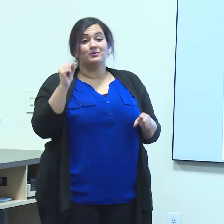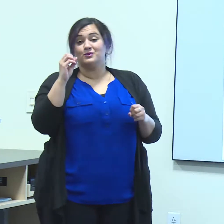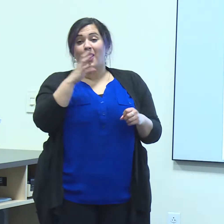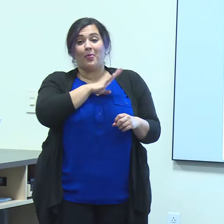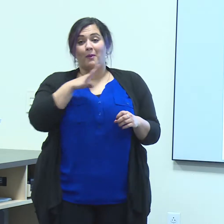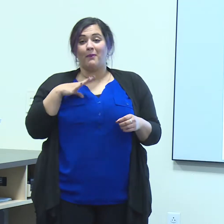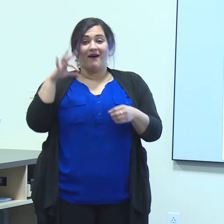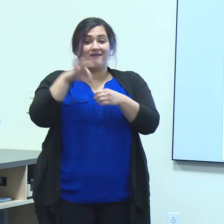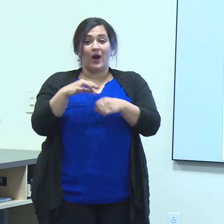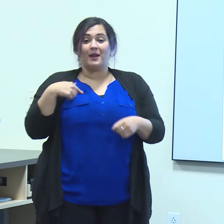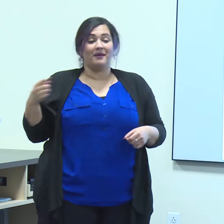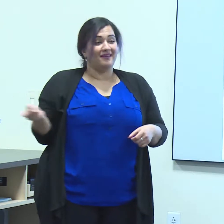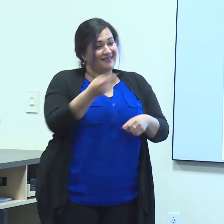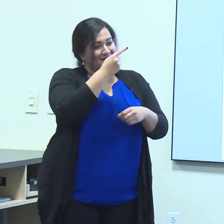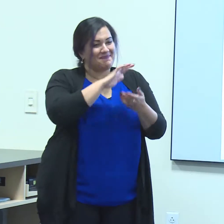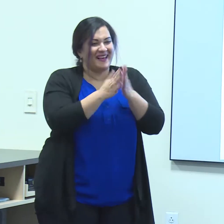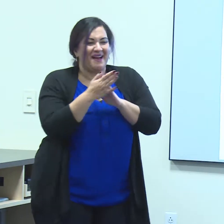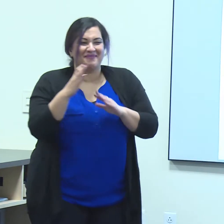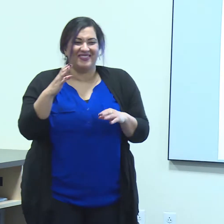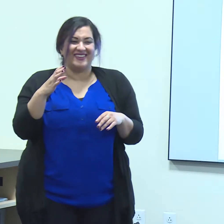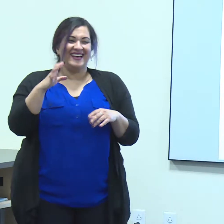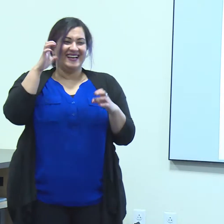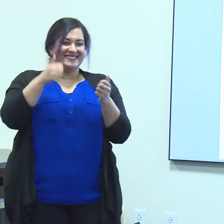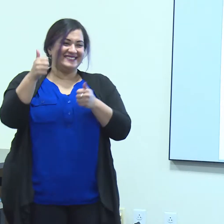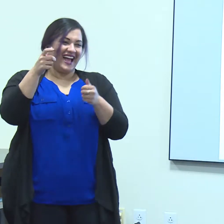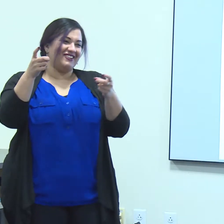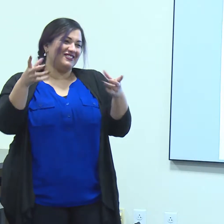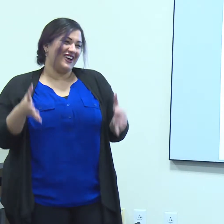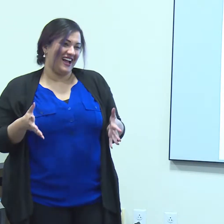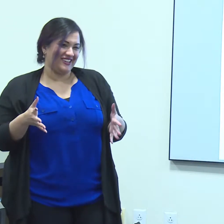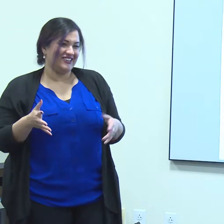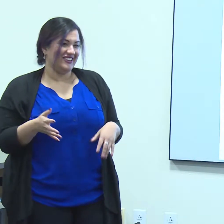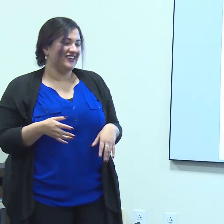So the board voted me in to become the executive director for DAWN.